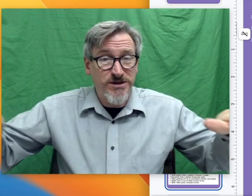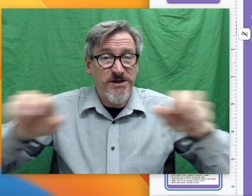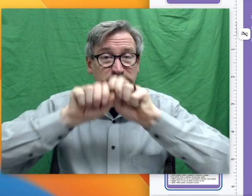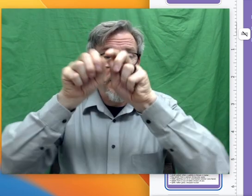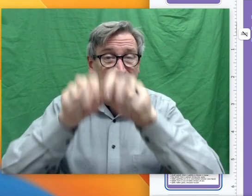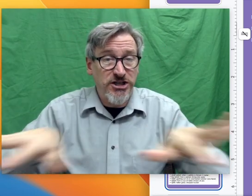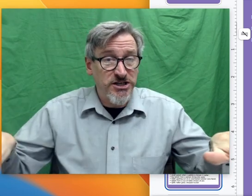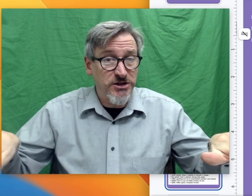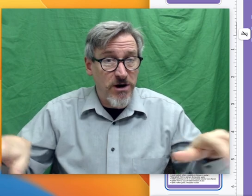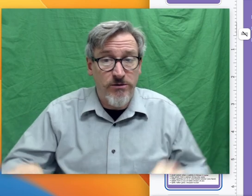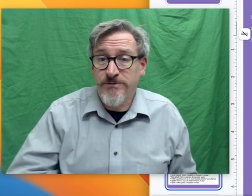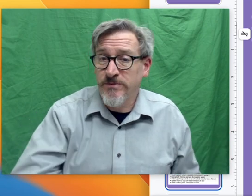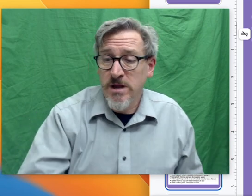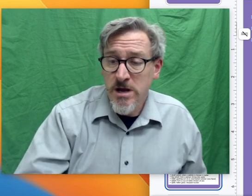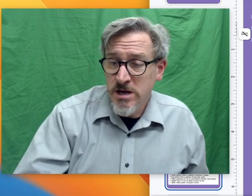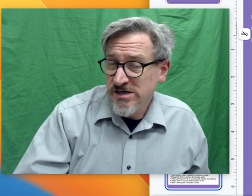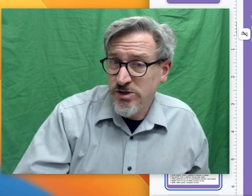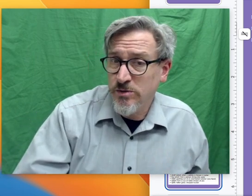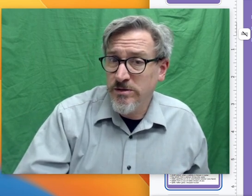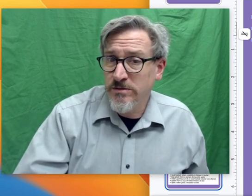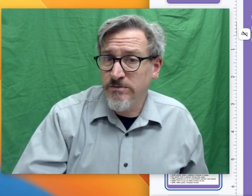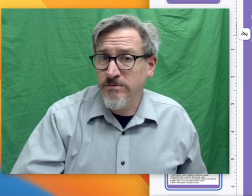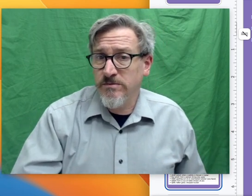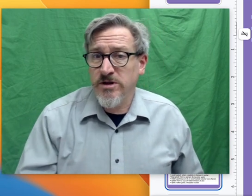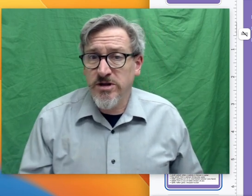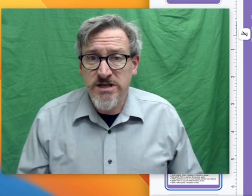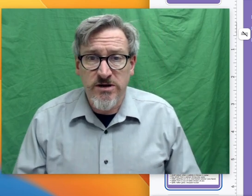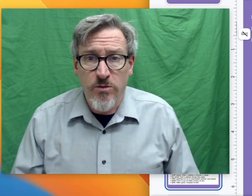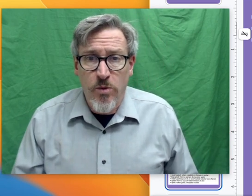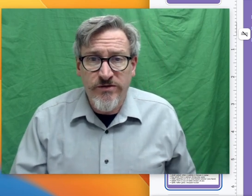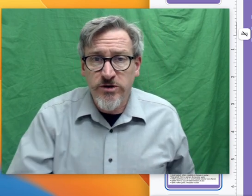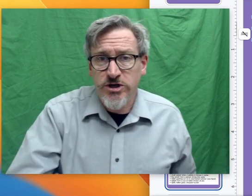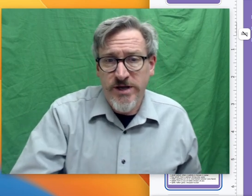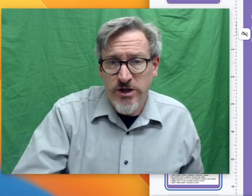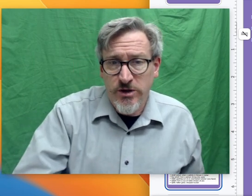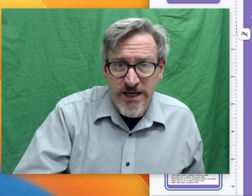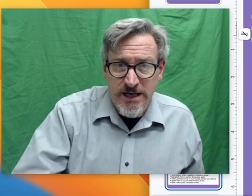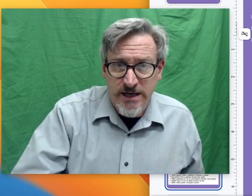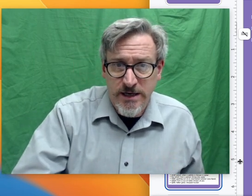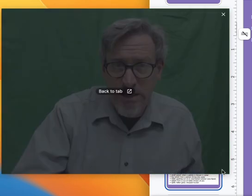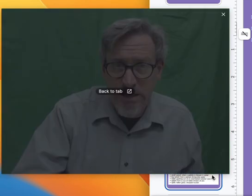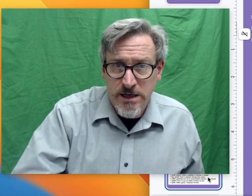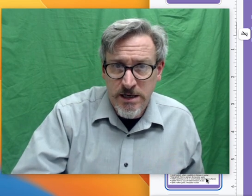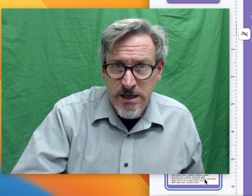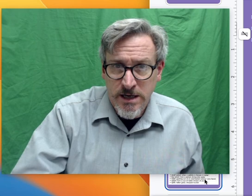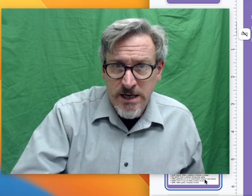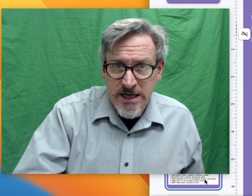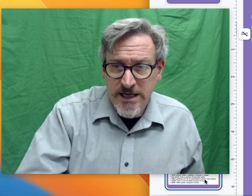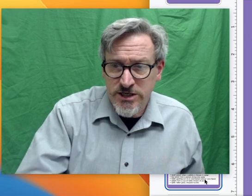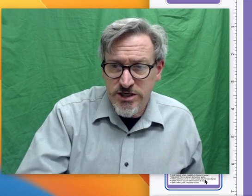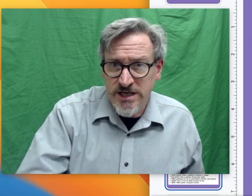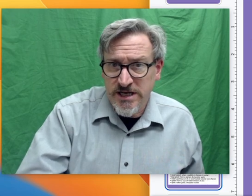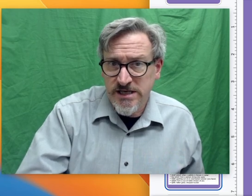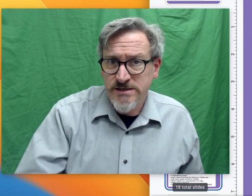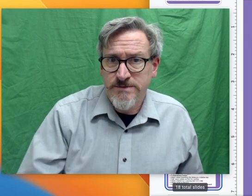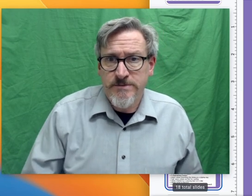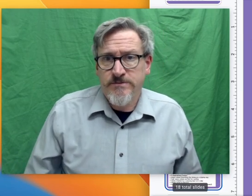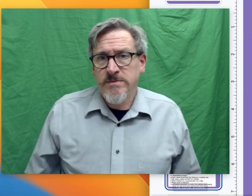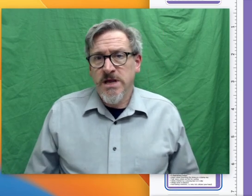Something splashing to the ground. So what they're showing you in each of